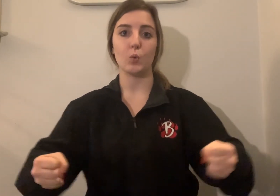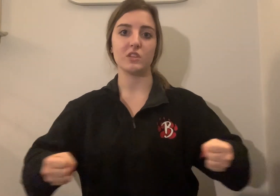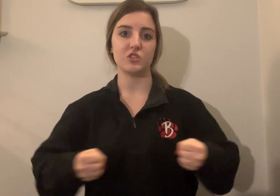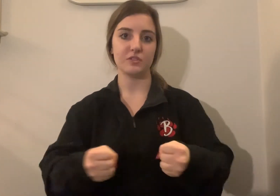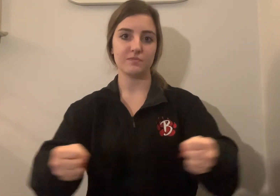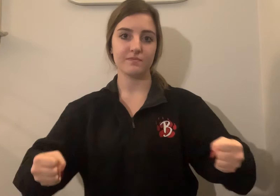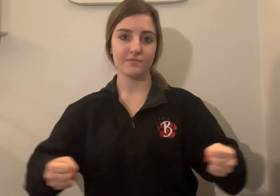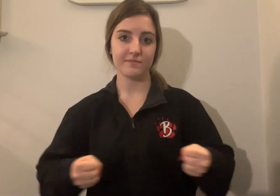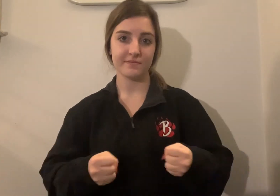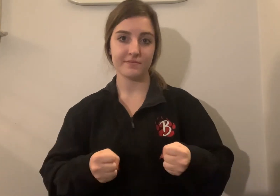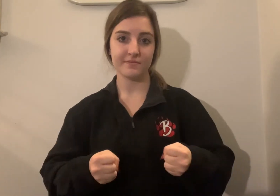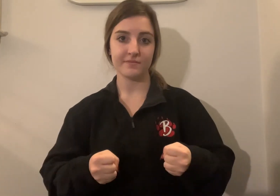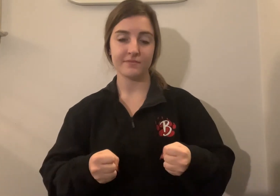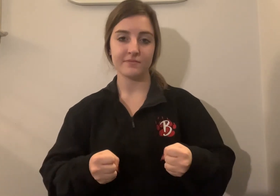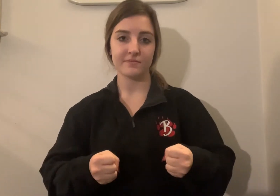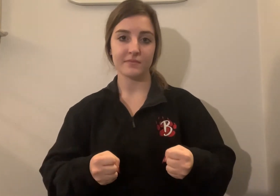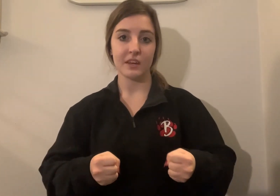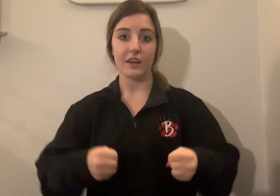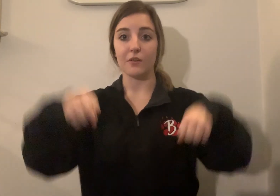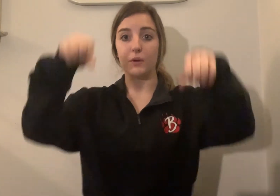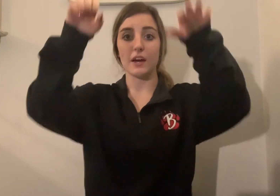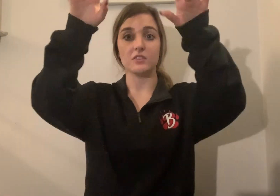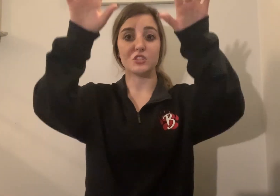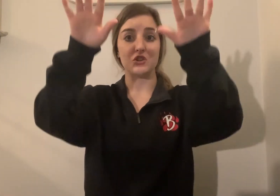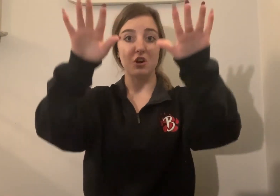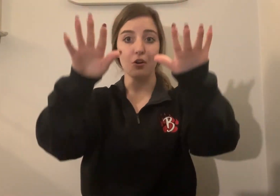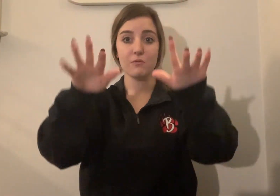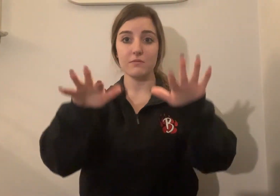winter. And then we had snow,